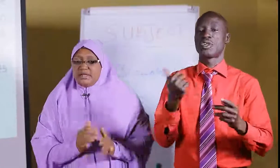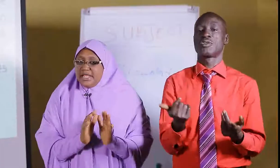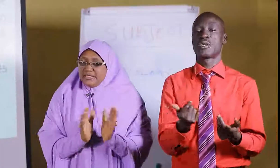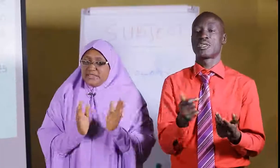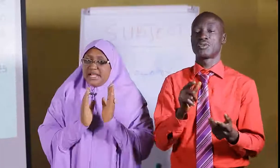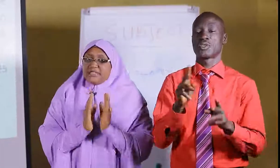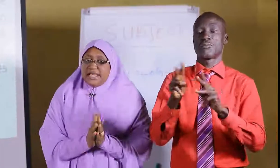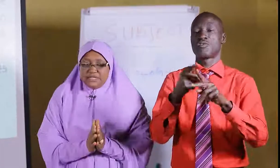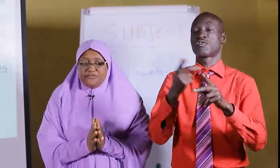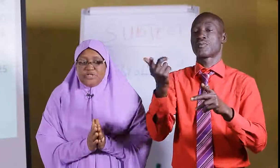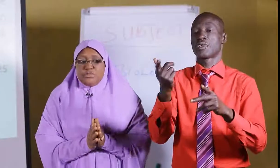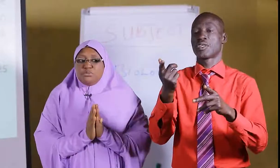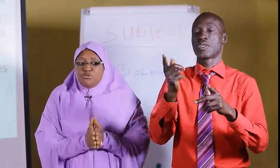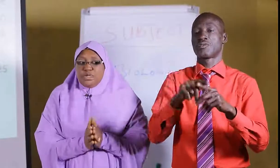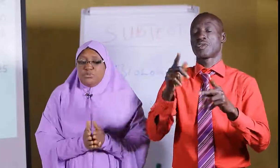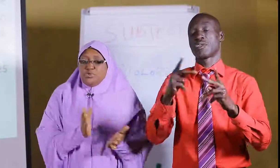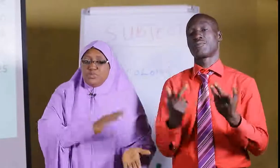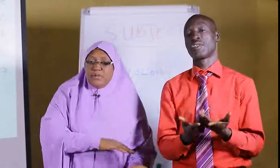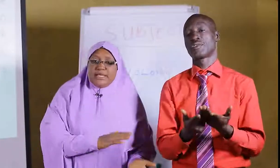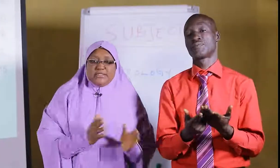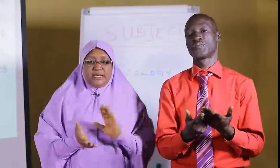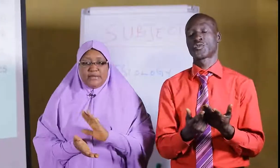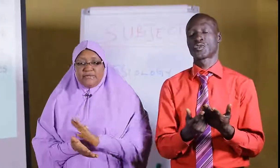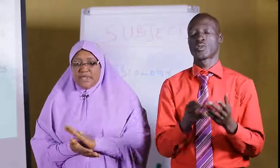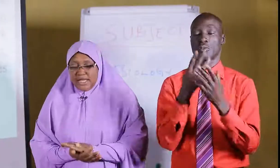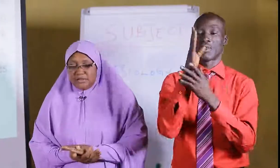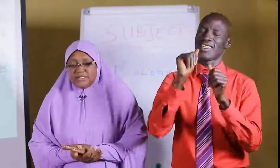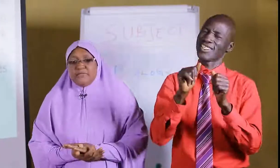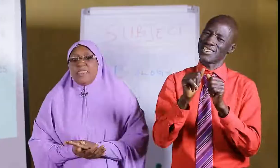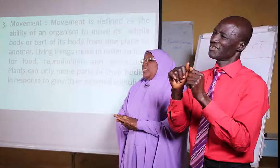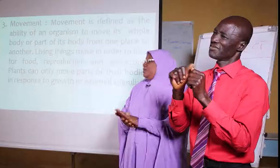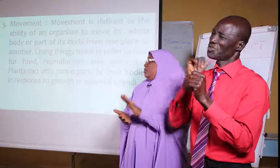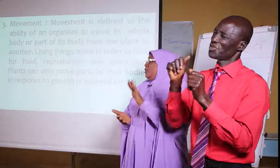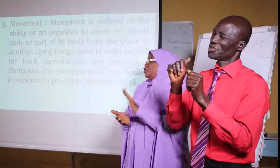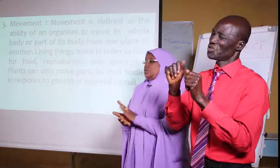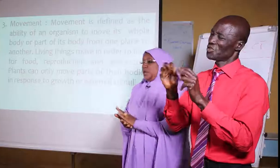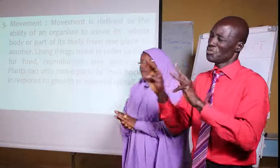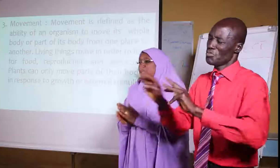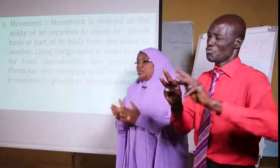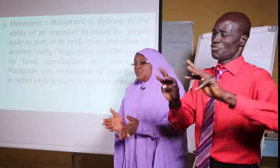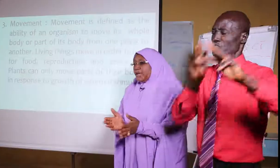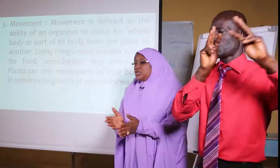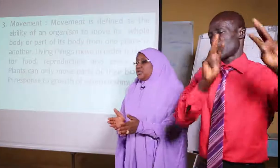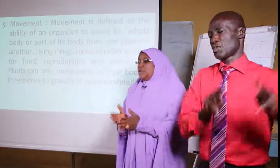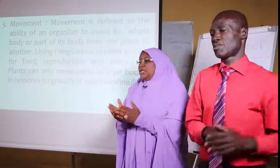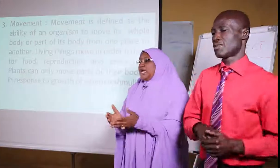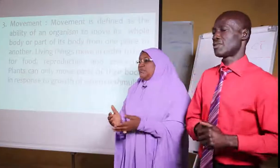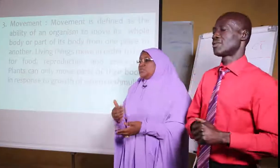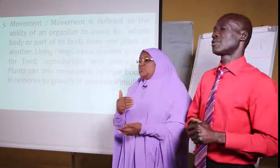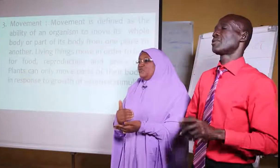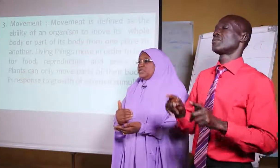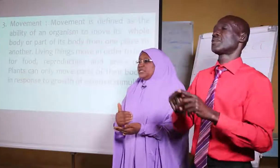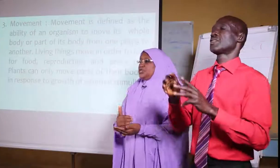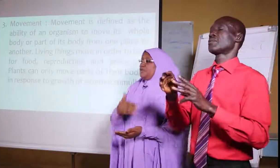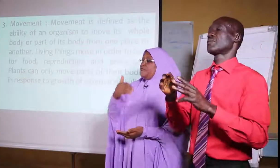another. Thus, there is slight difference in movement between plant and animals. But whatsoever the movement, usually